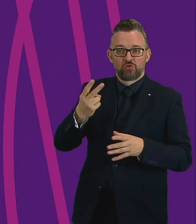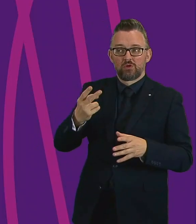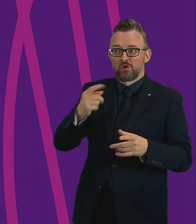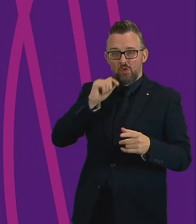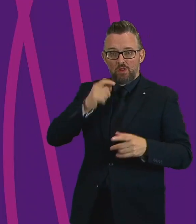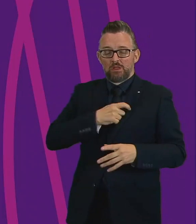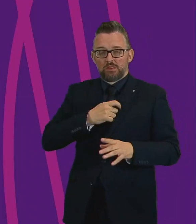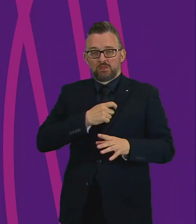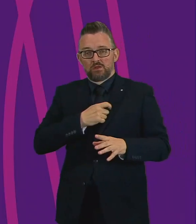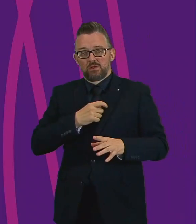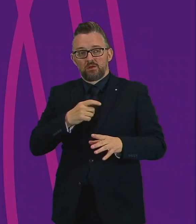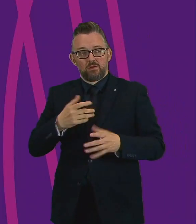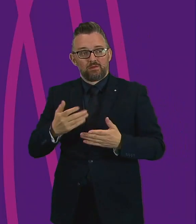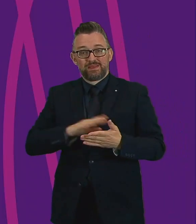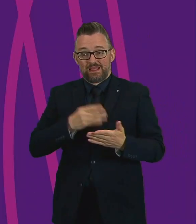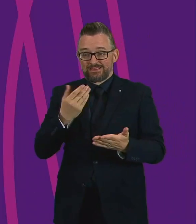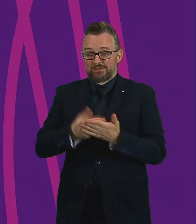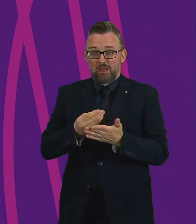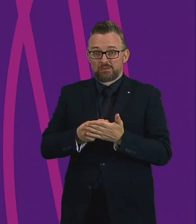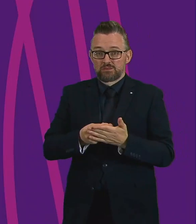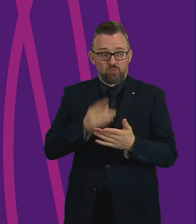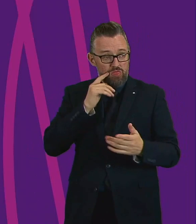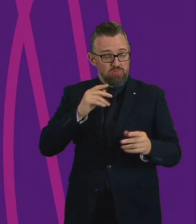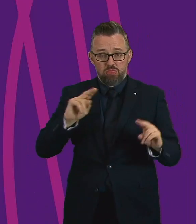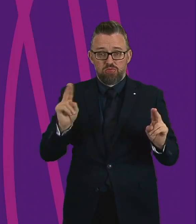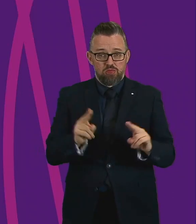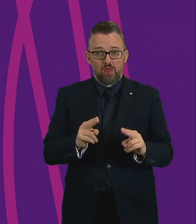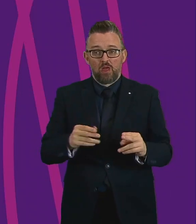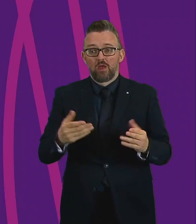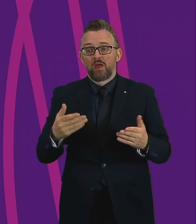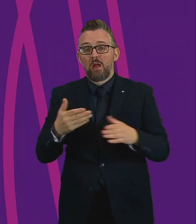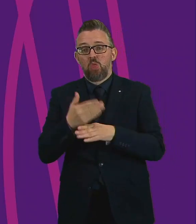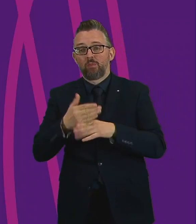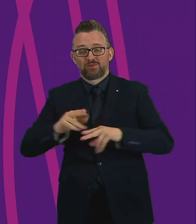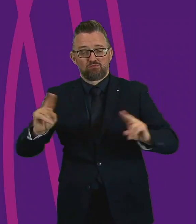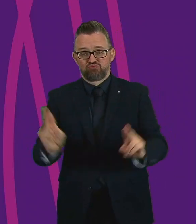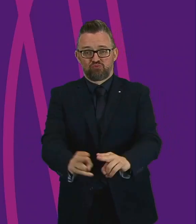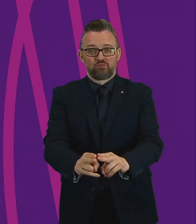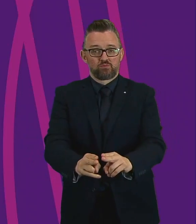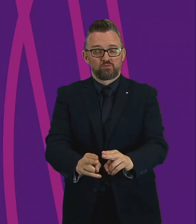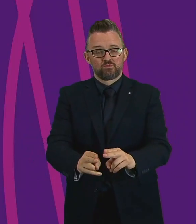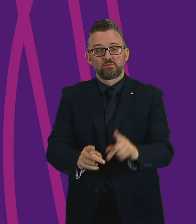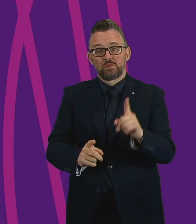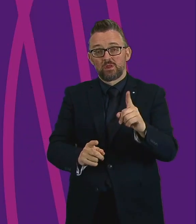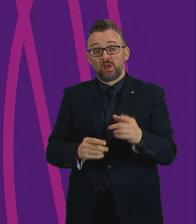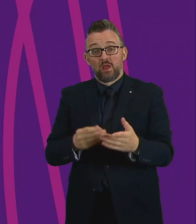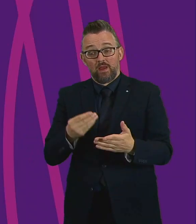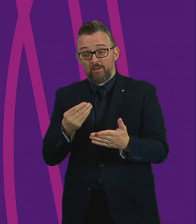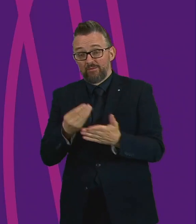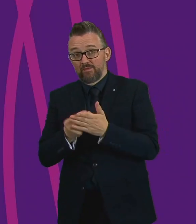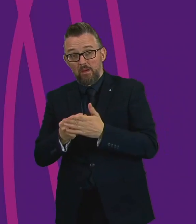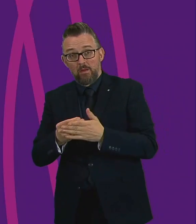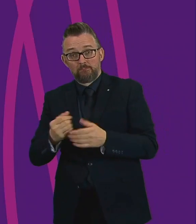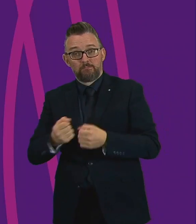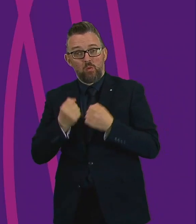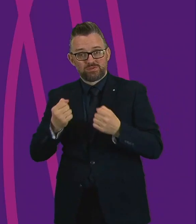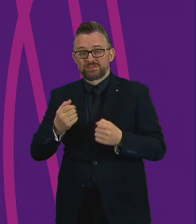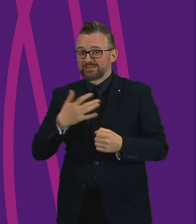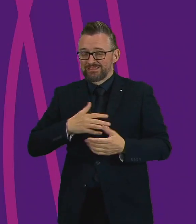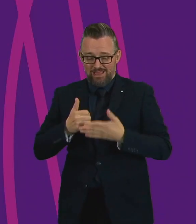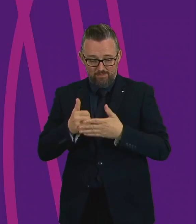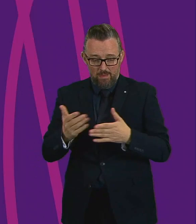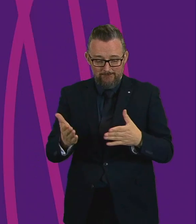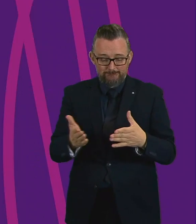precautionary behaviour, cut demand and increase unemployment further. At a time when all government, economic and fiscal powers must be harnessed to recovery,